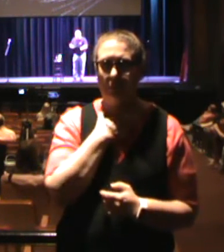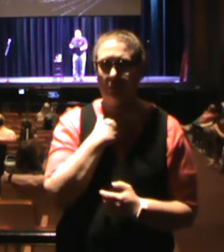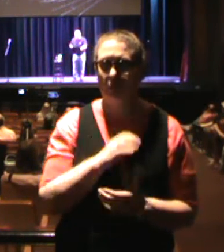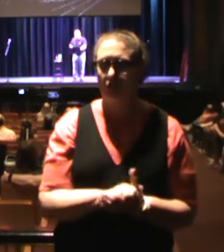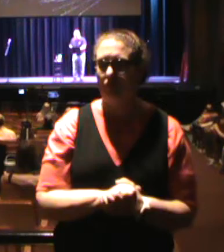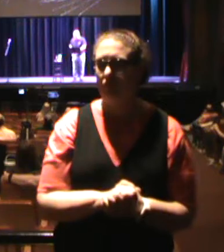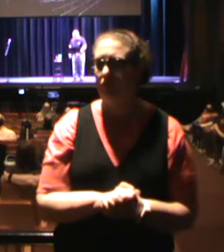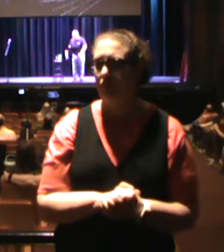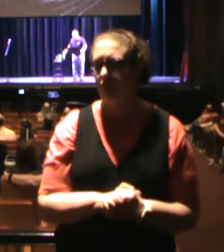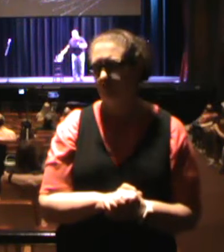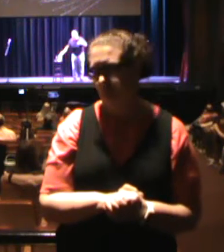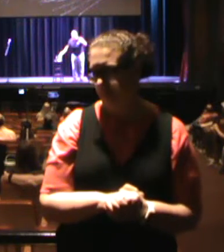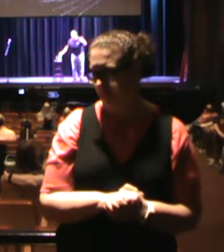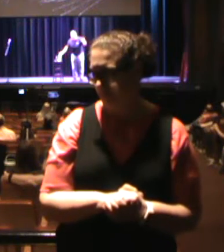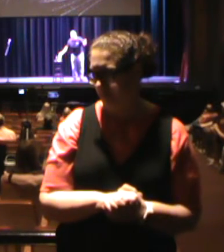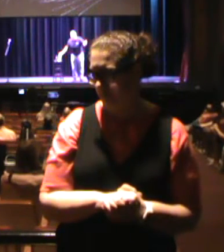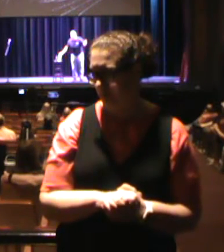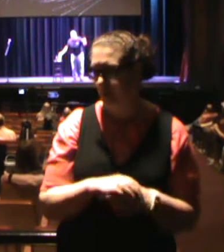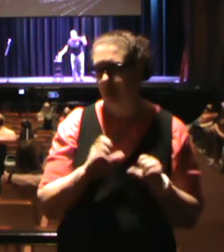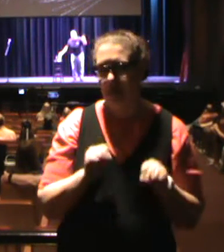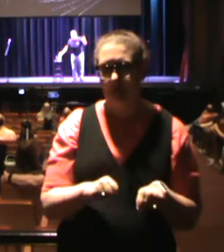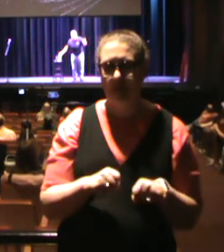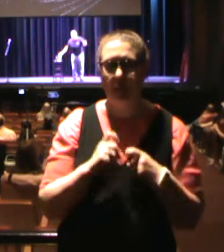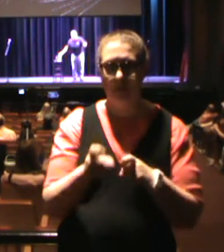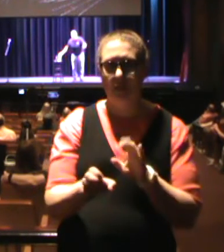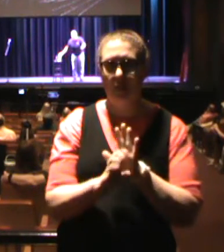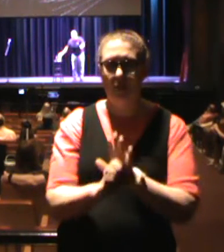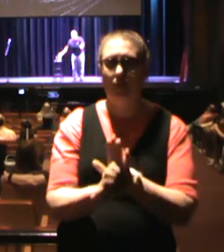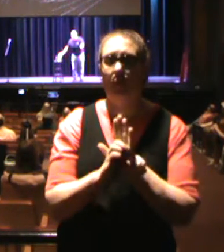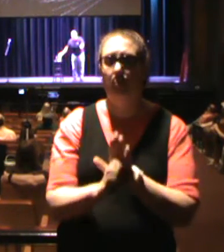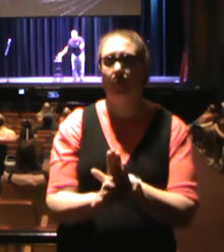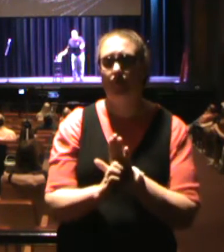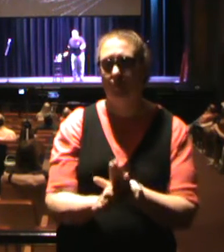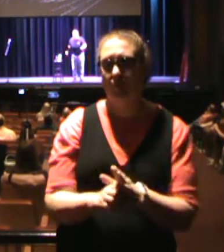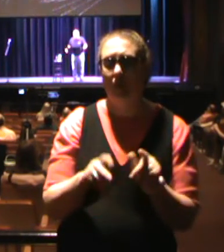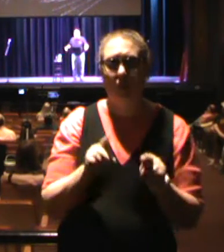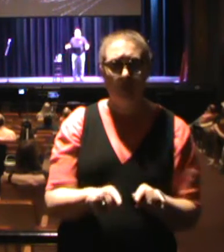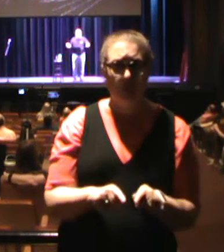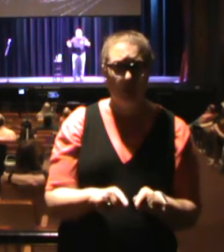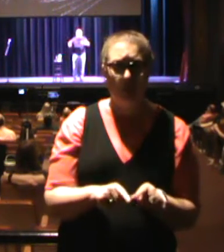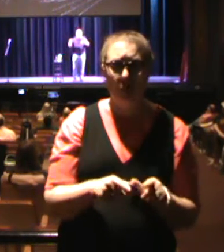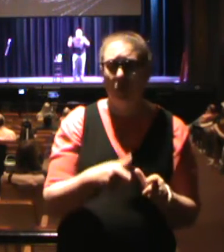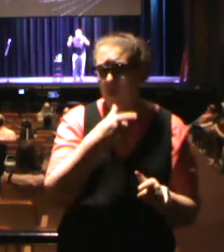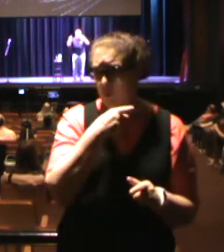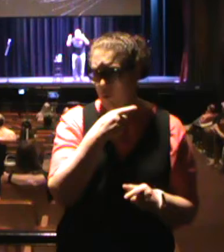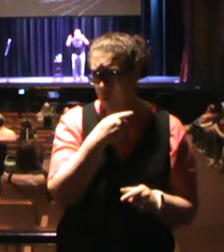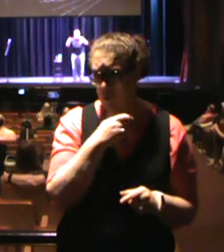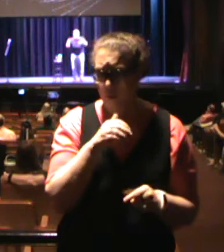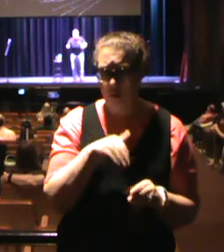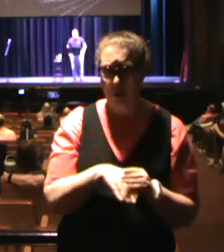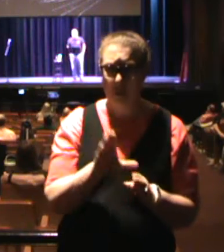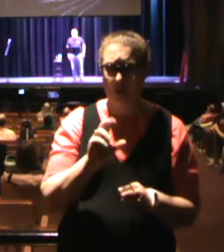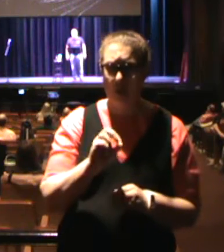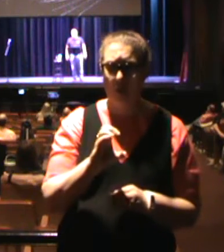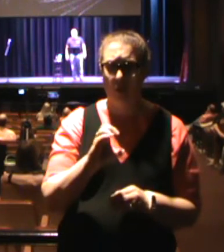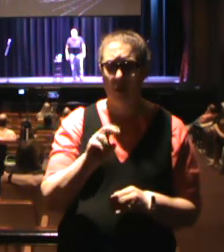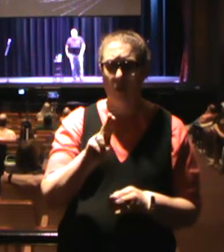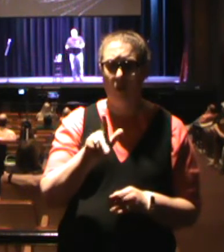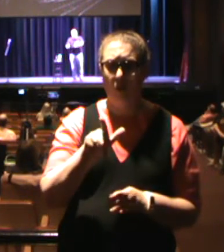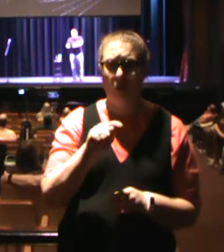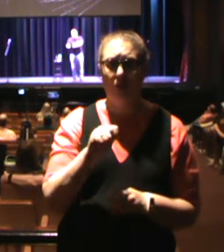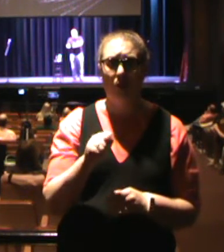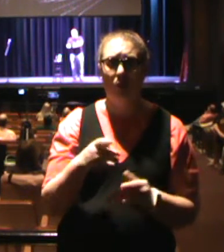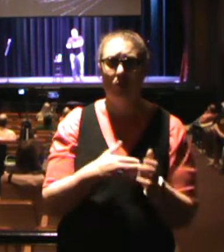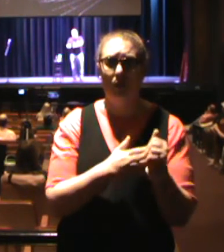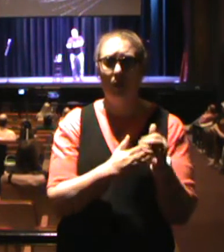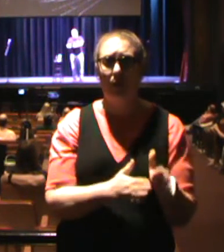allow it to fester. And I can give you example after example. I've had people who belong to cults and leadership positions within the church.